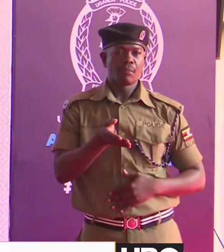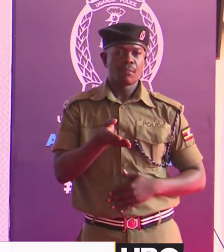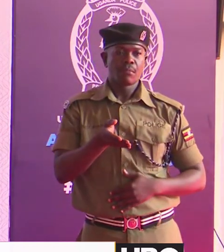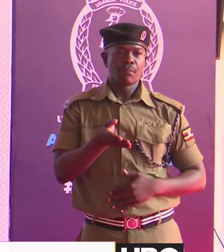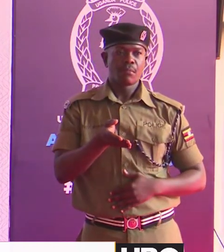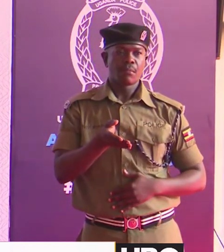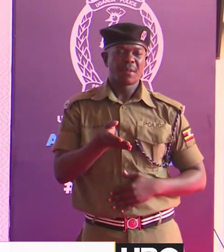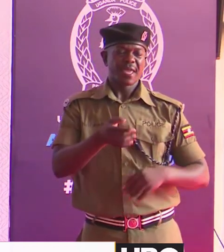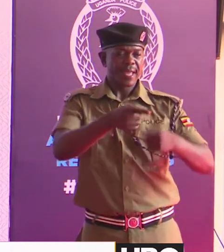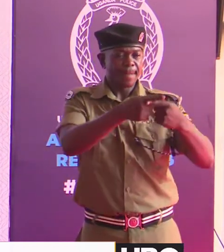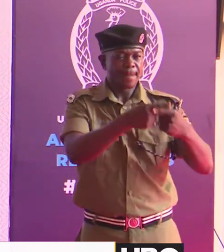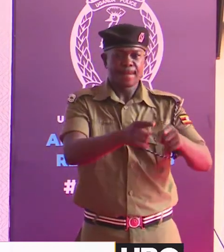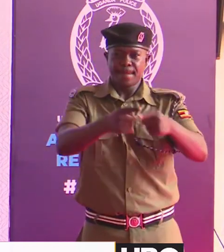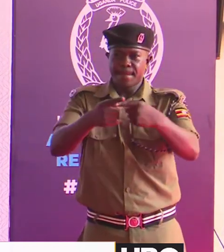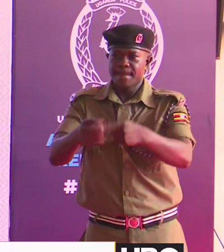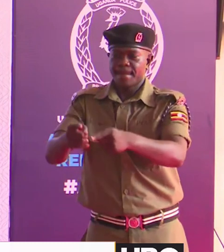at various